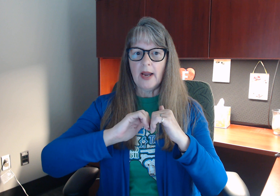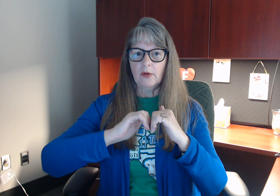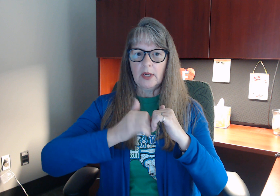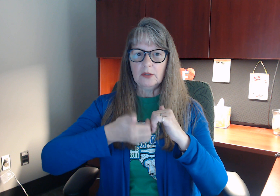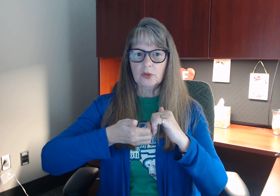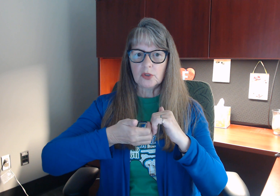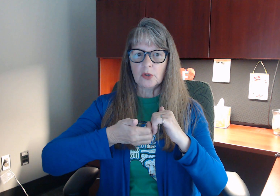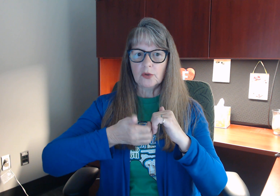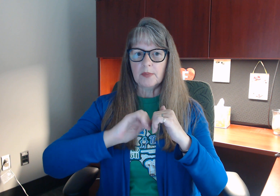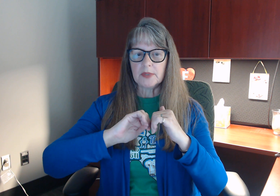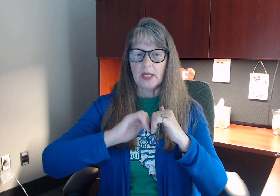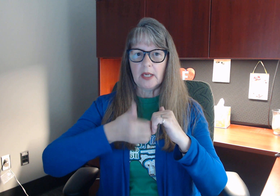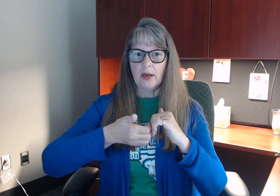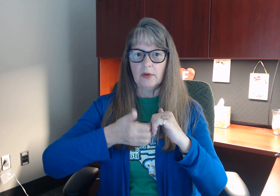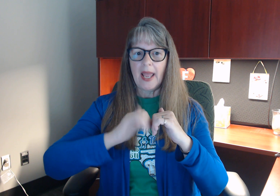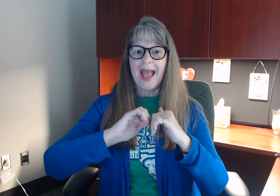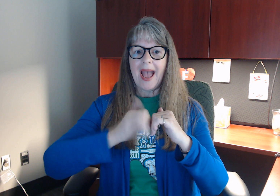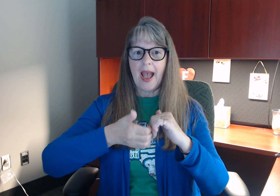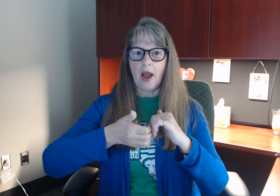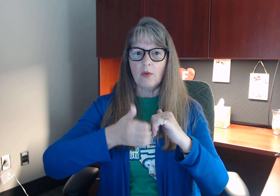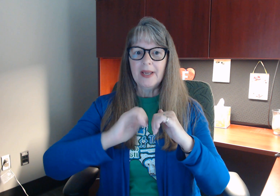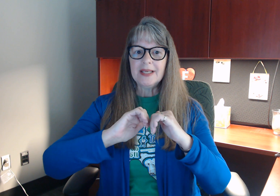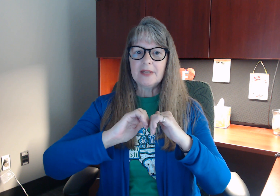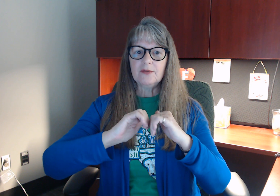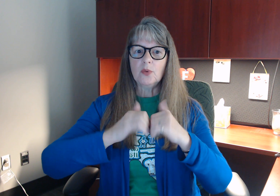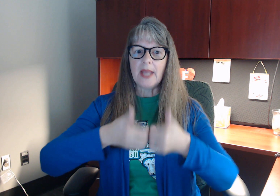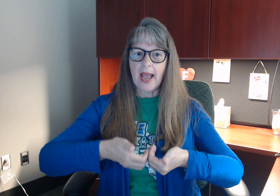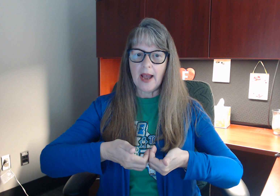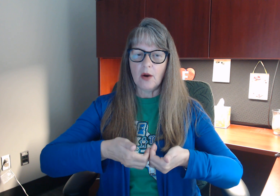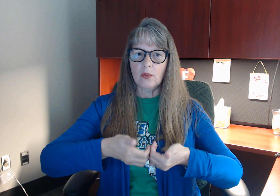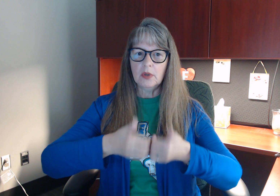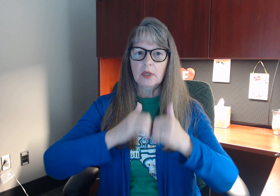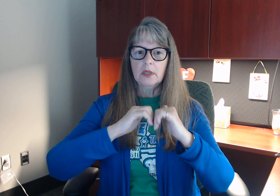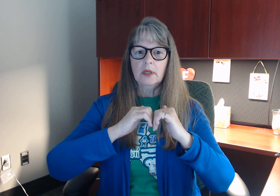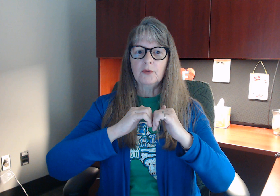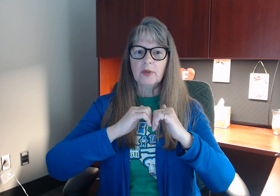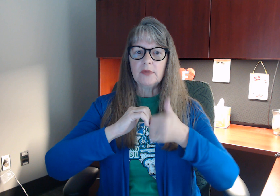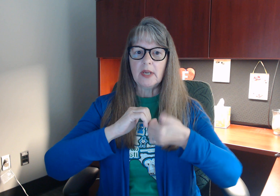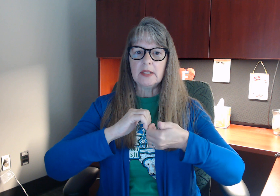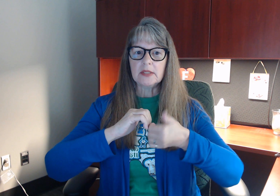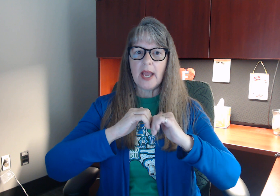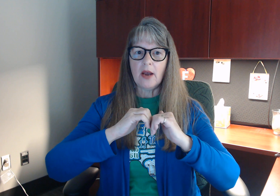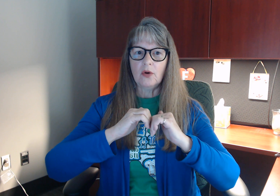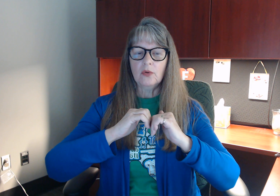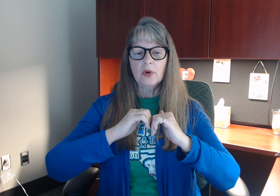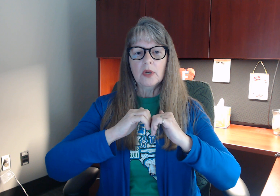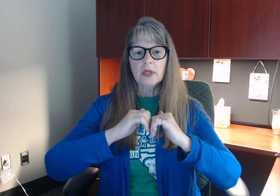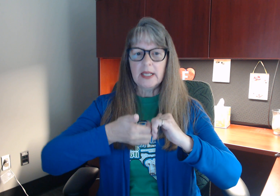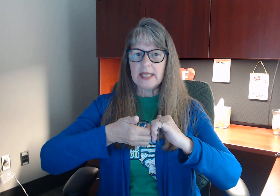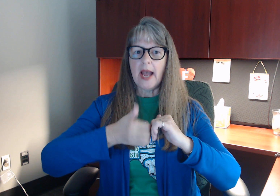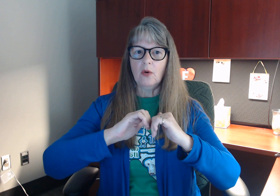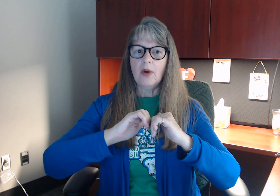and just turn upside down. How. Instead of doing how, if you're left-handed, it's how. It's how.